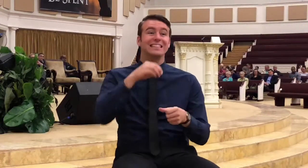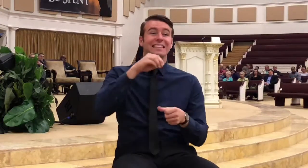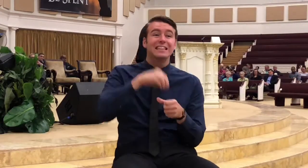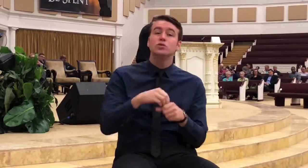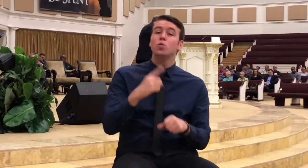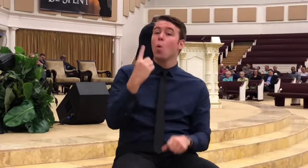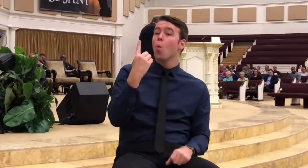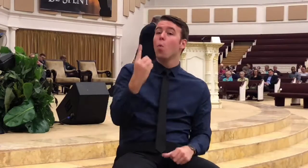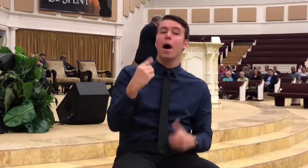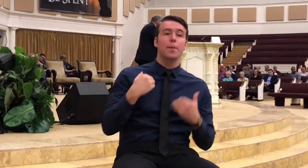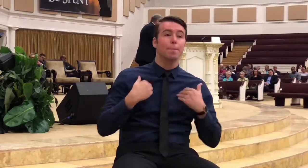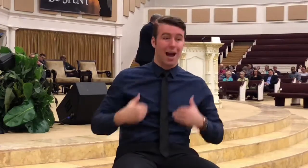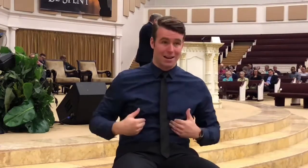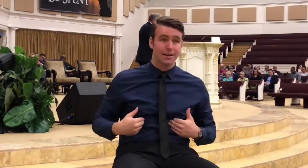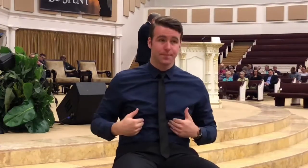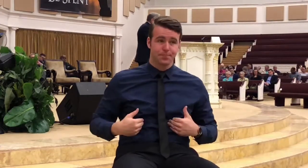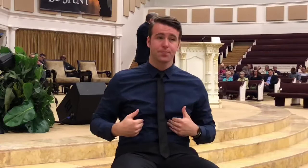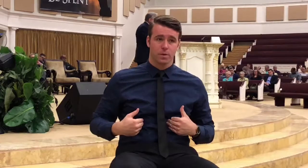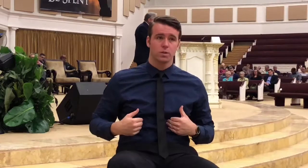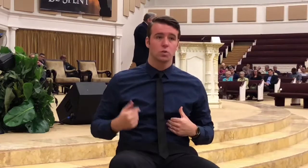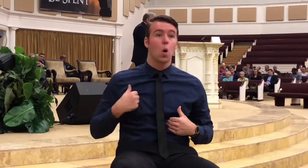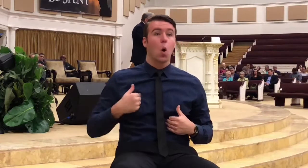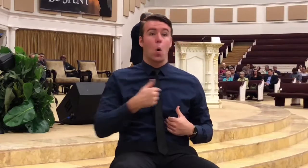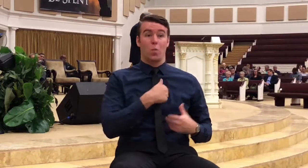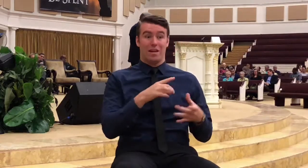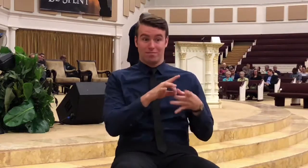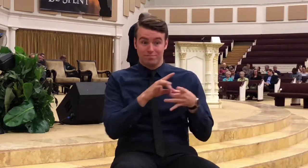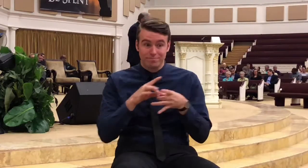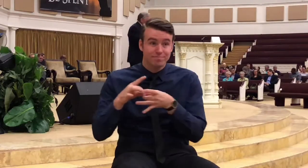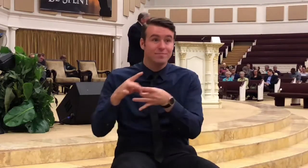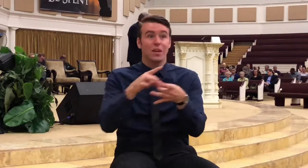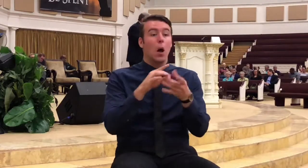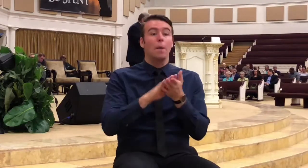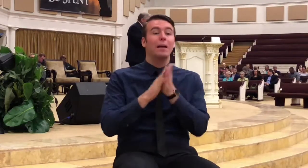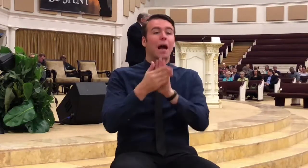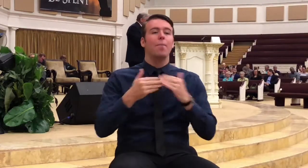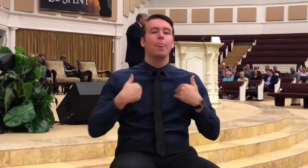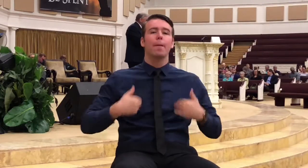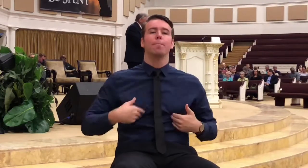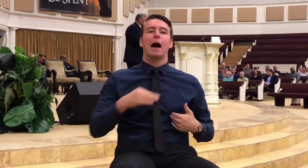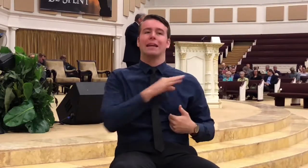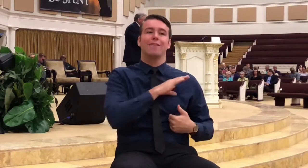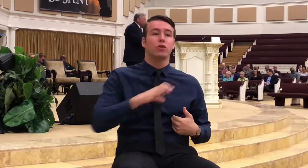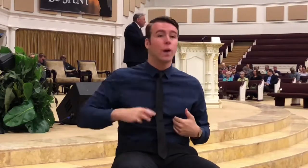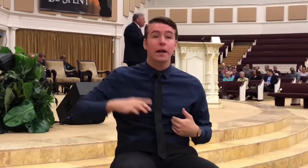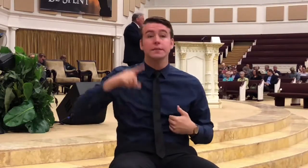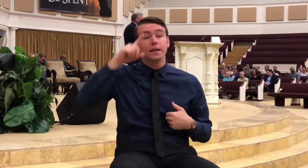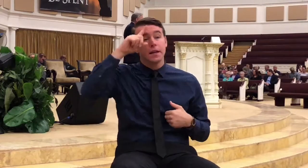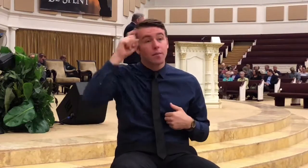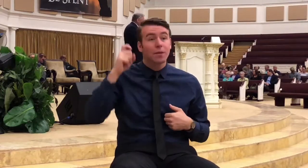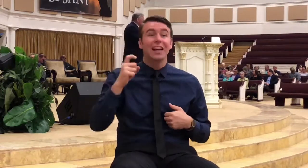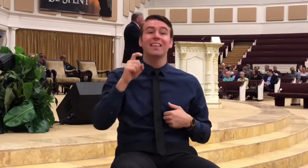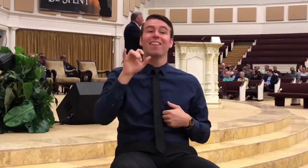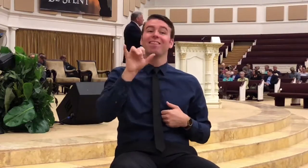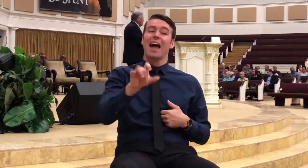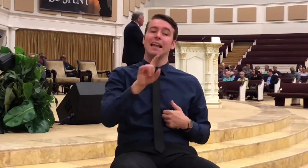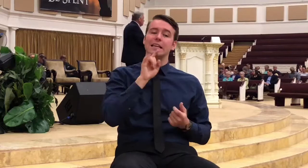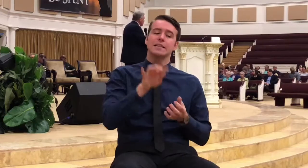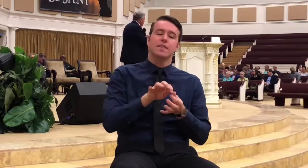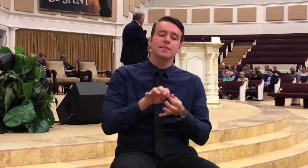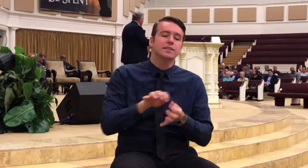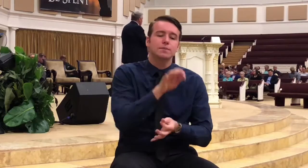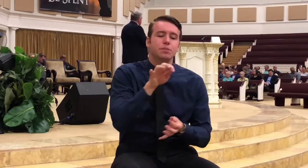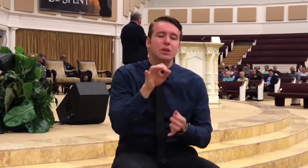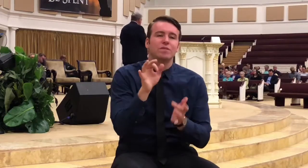one body. And so we become together the body of Christ, because it is the Spirit of